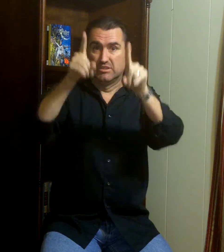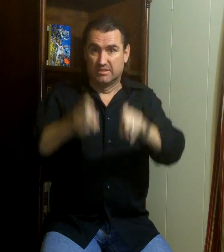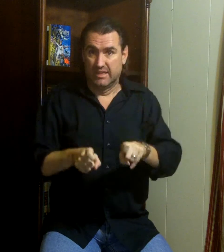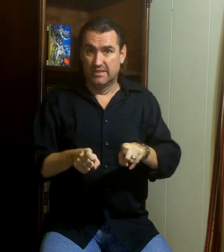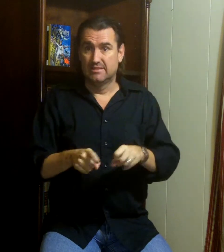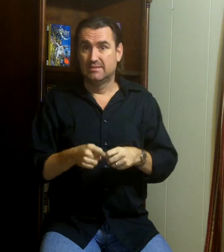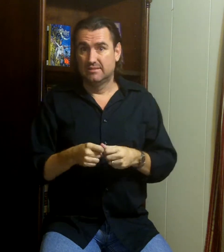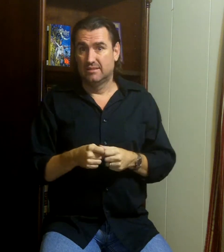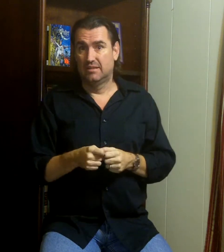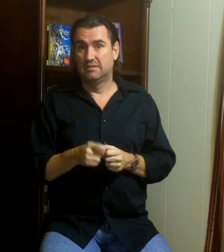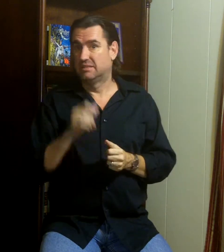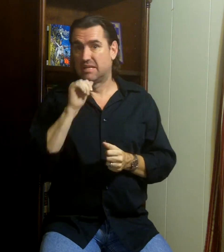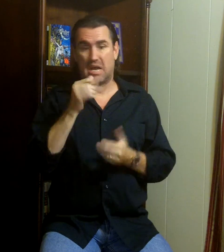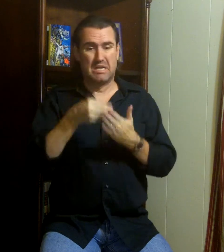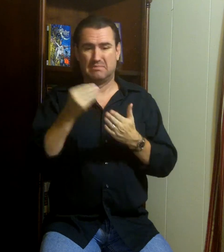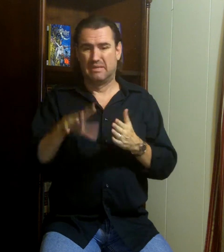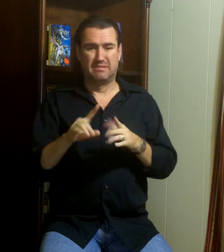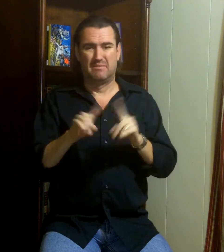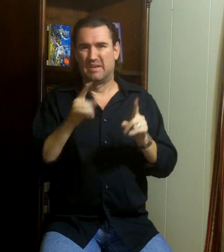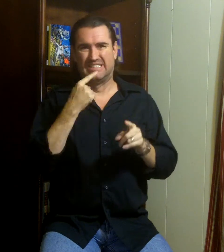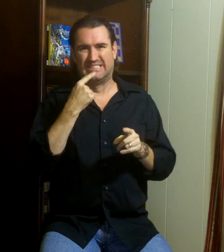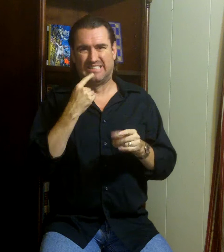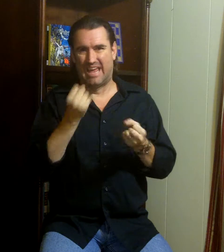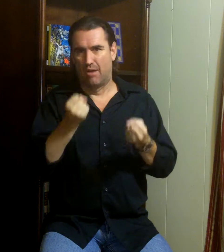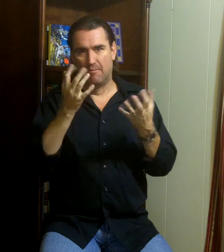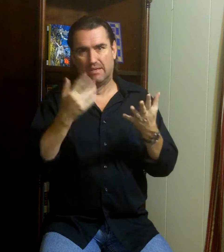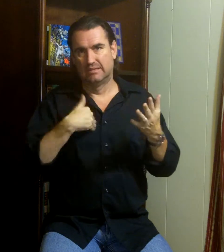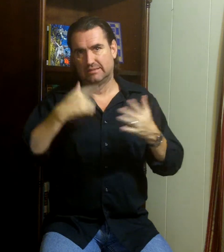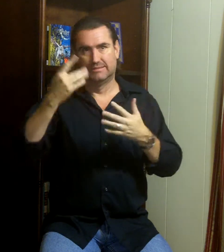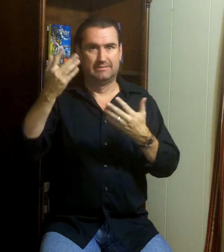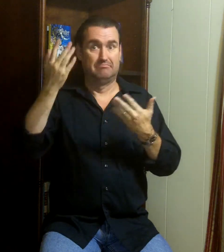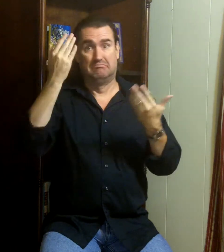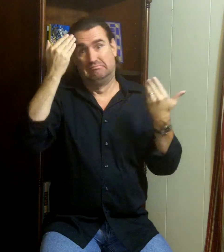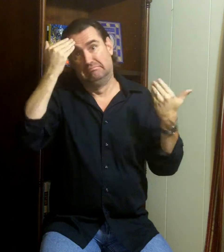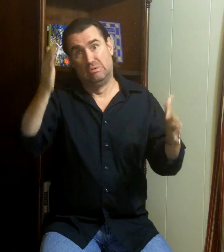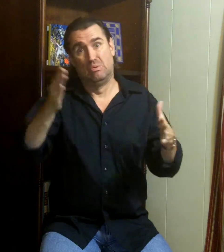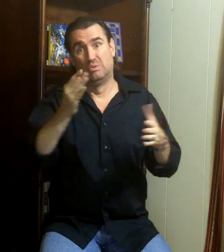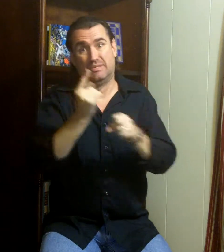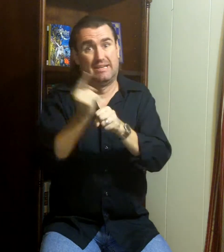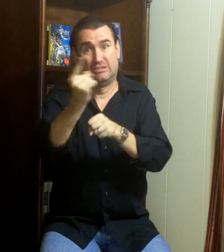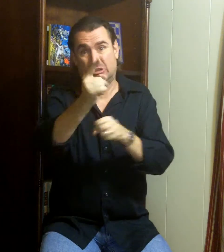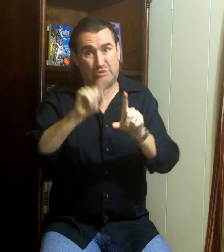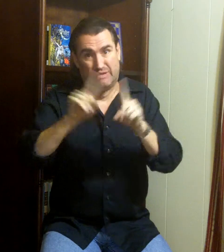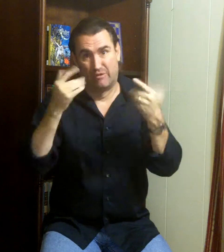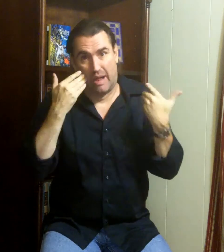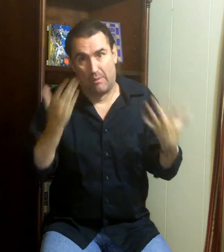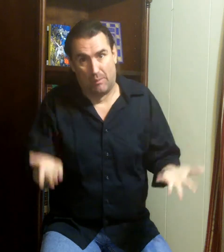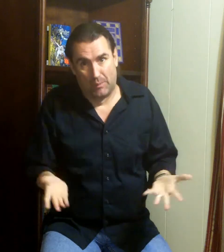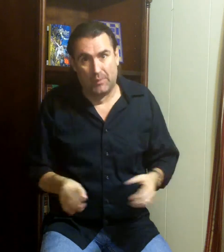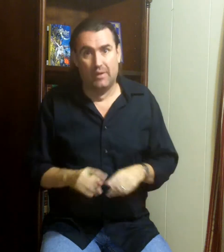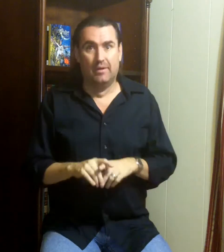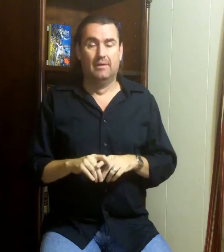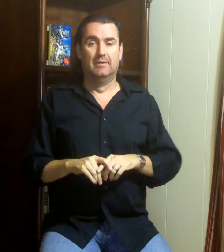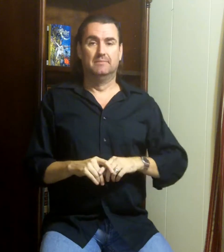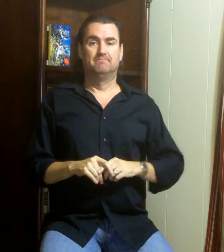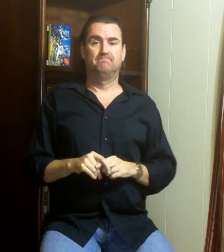too expensive. I'm not going to name a price because those can fluctuate year to year for many organizations. I'm not saying that this one does,